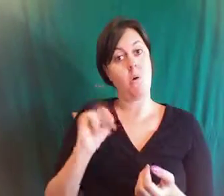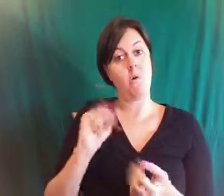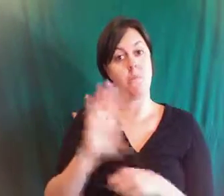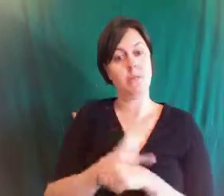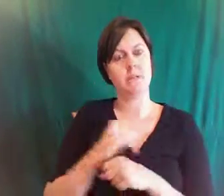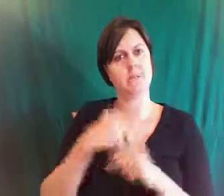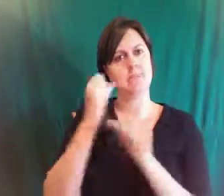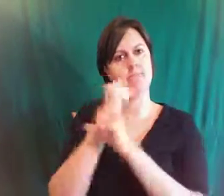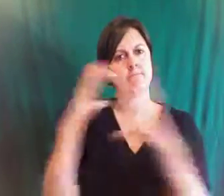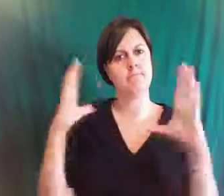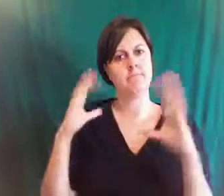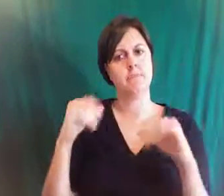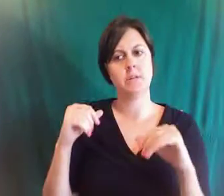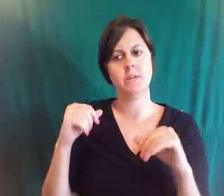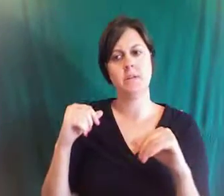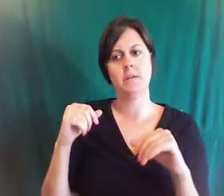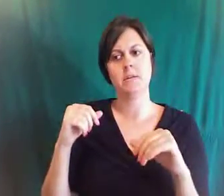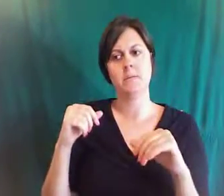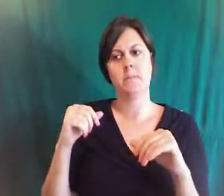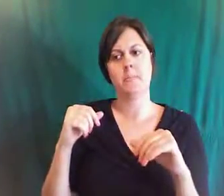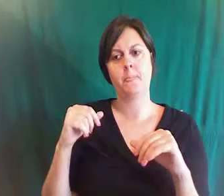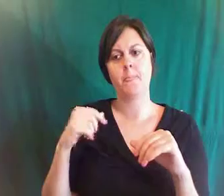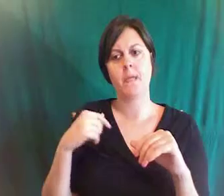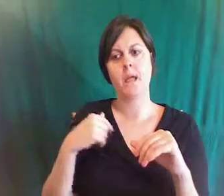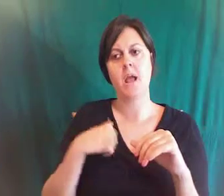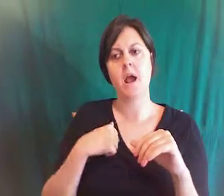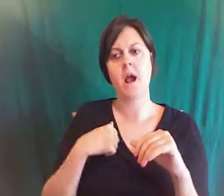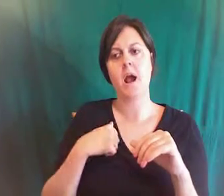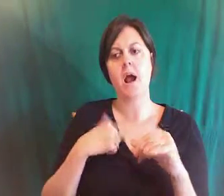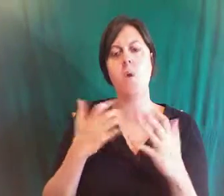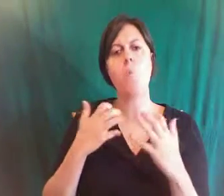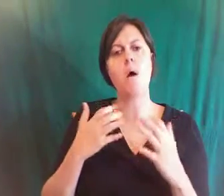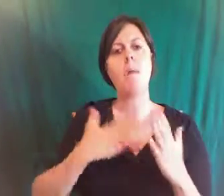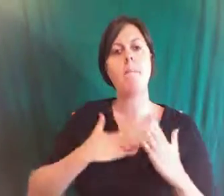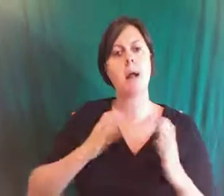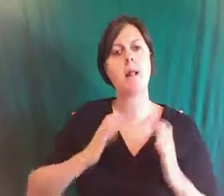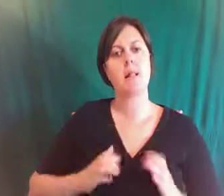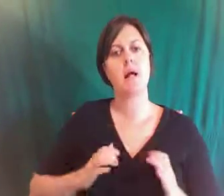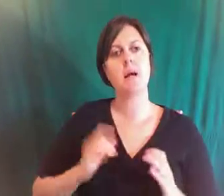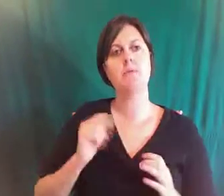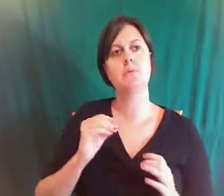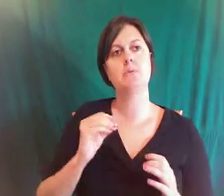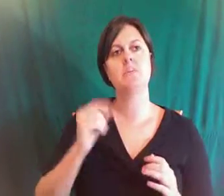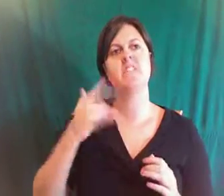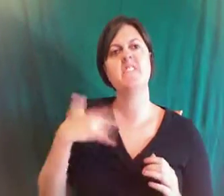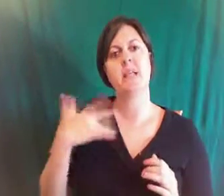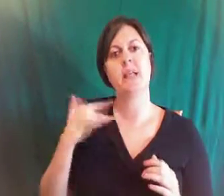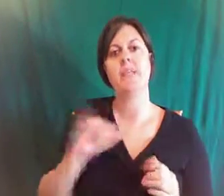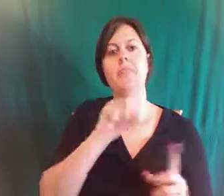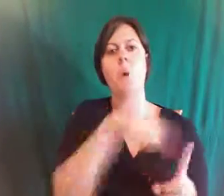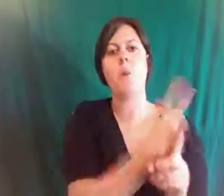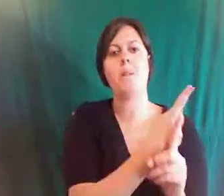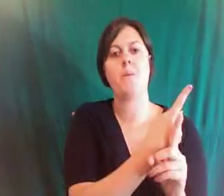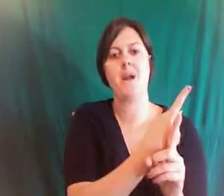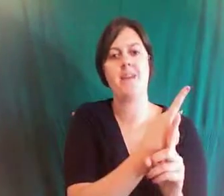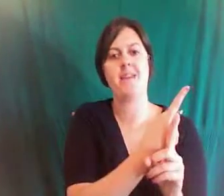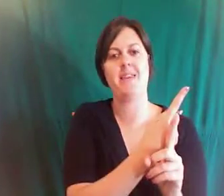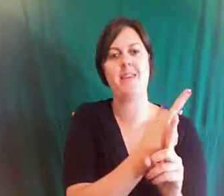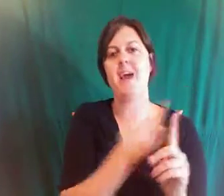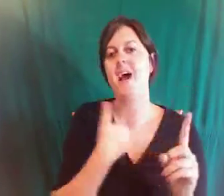don't let any of my clients are trying to let them think that there's another client like unless i'm totally pressed i will not say i can't